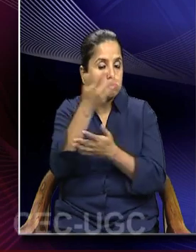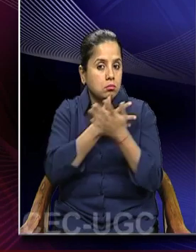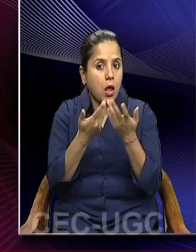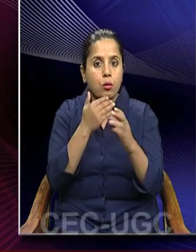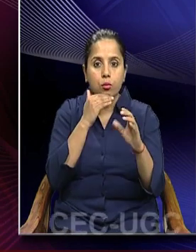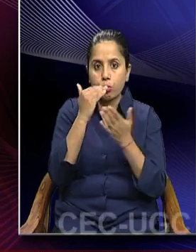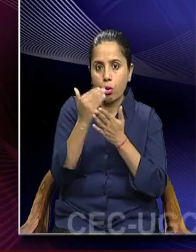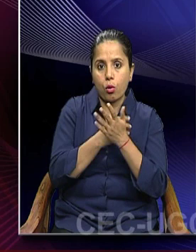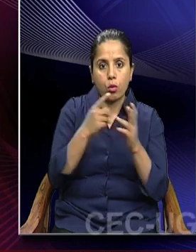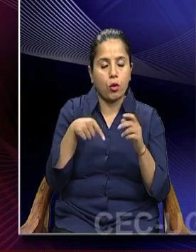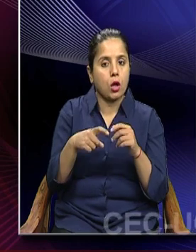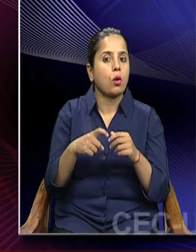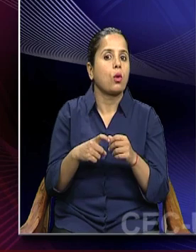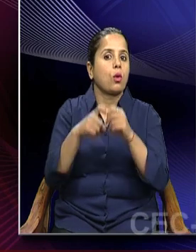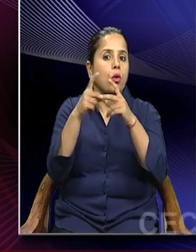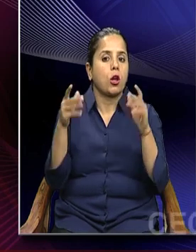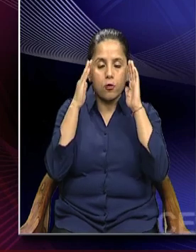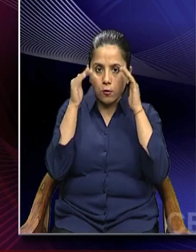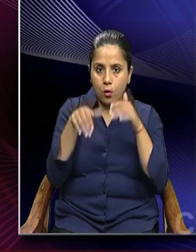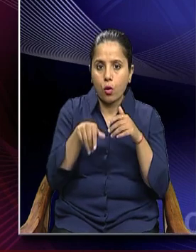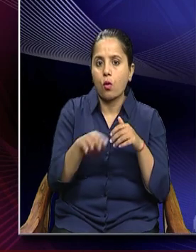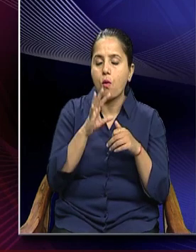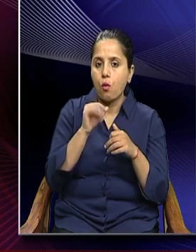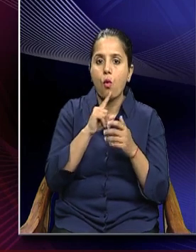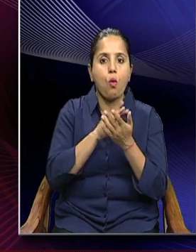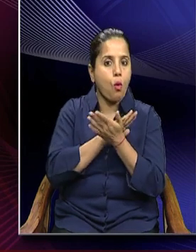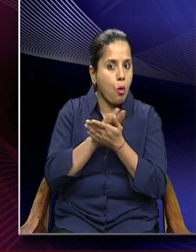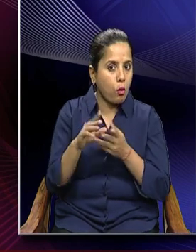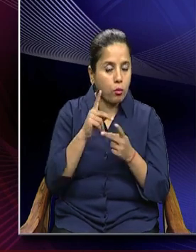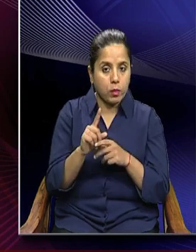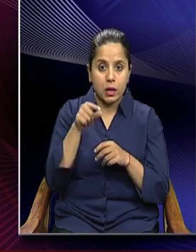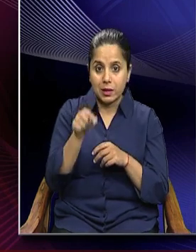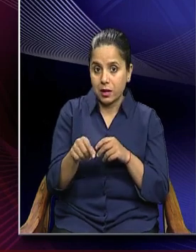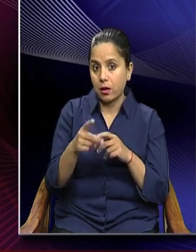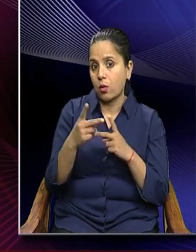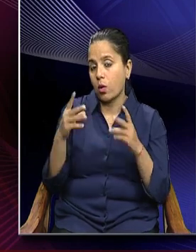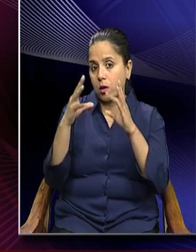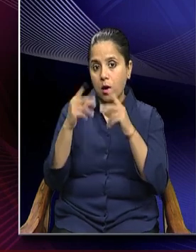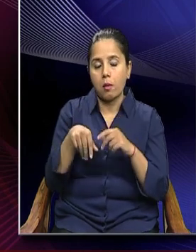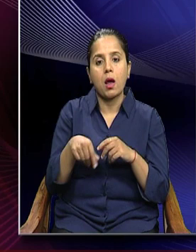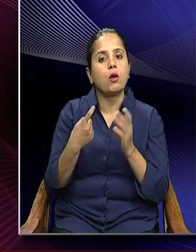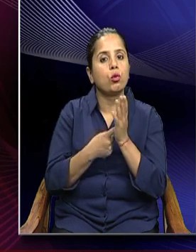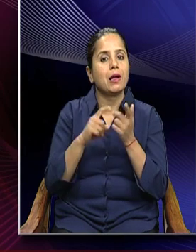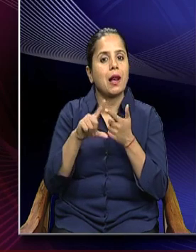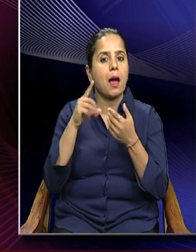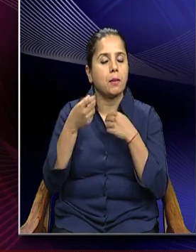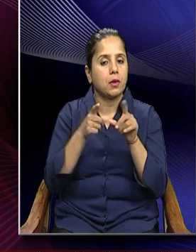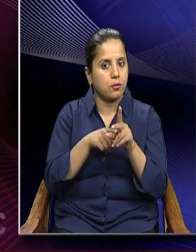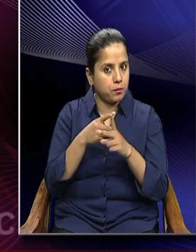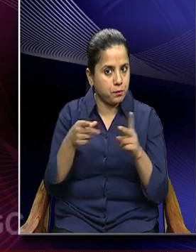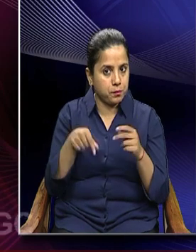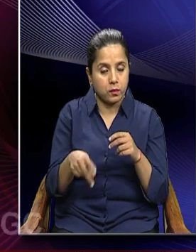events. Qualitative will focus on authenticity, whereas quantitative is focusing on reliability.